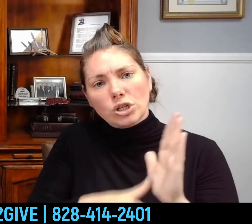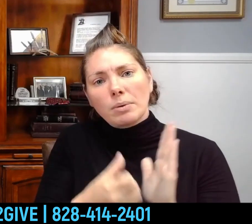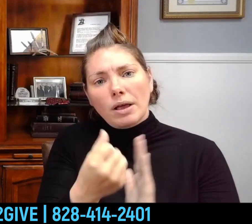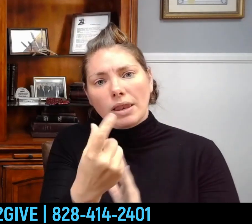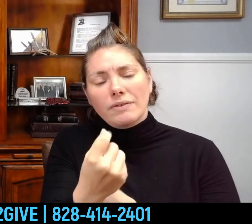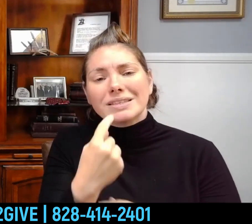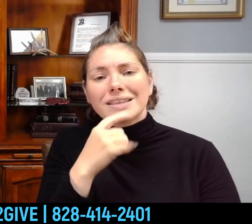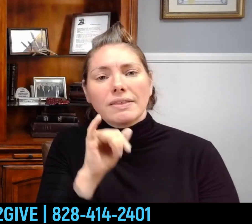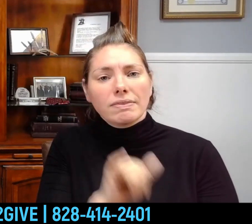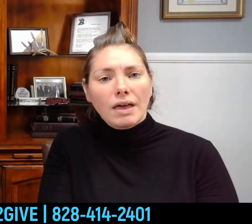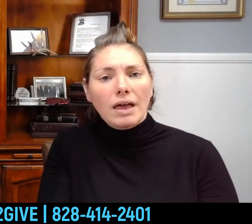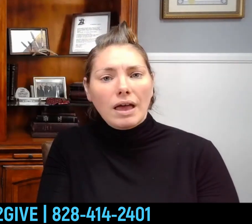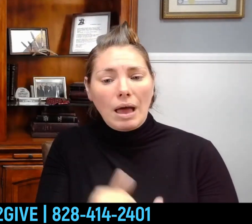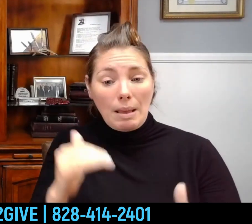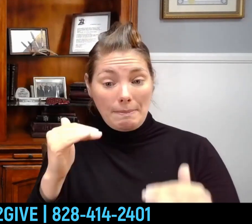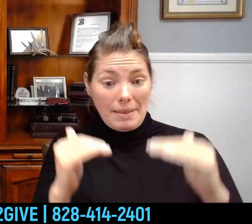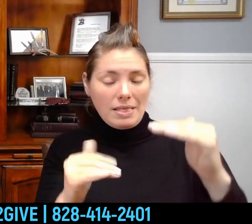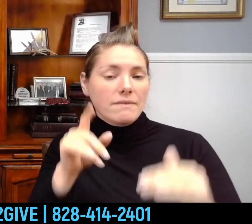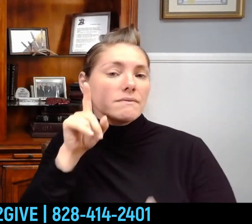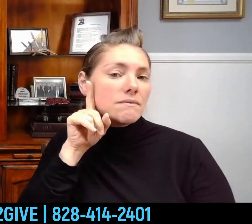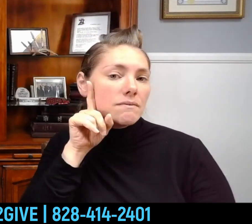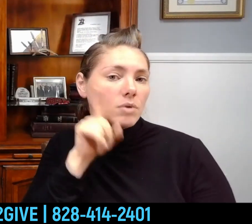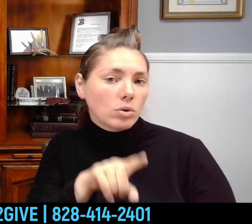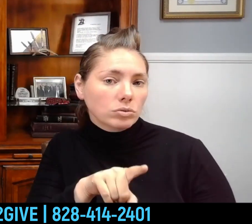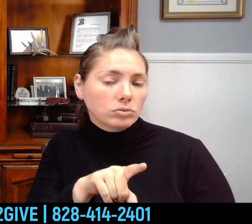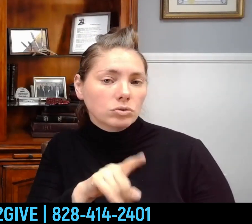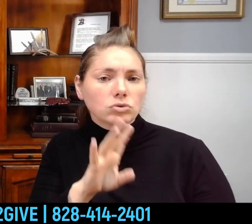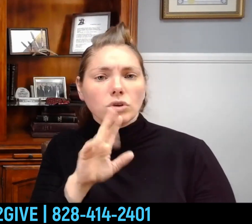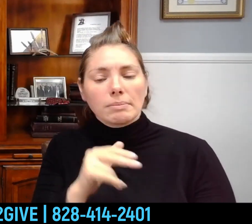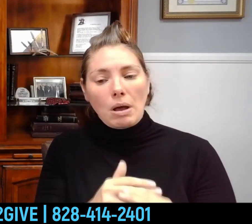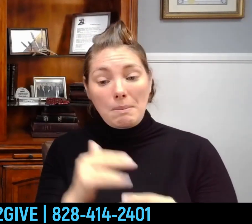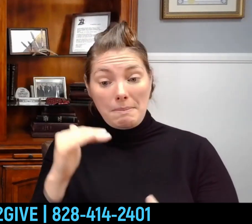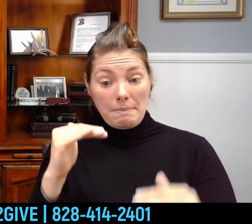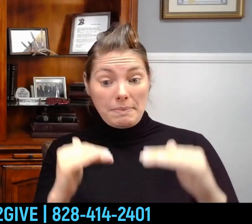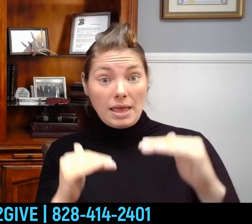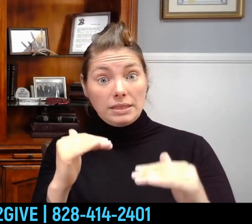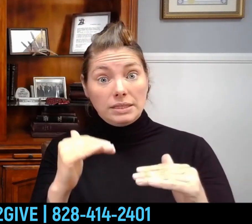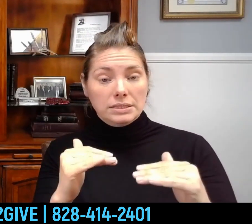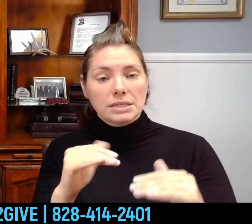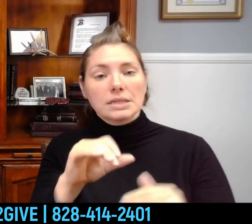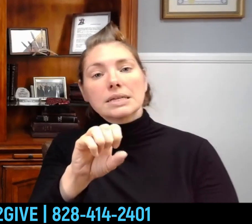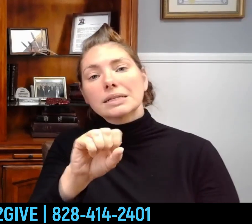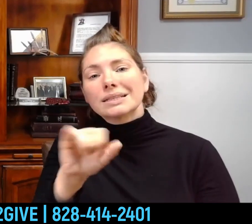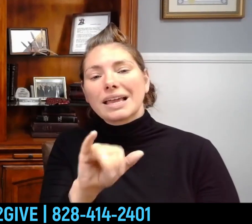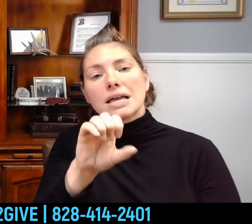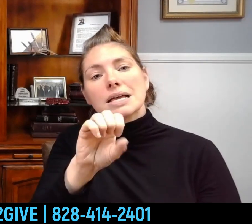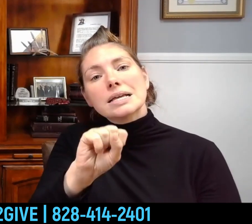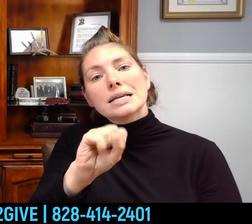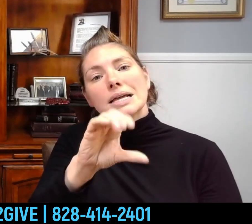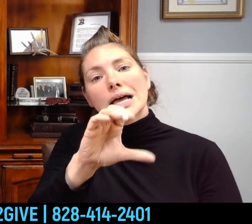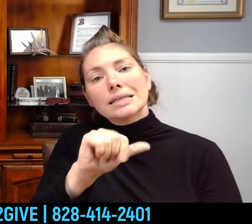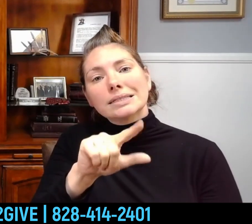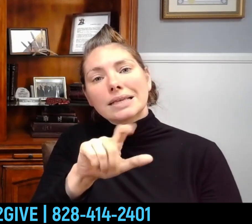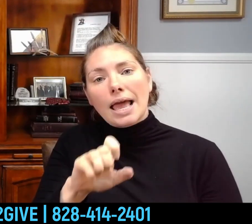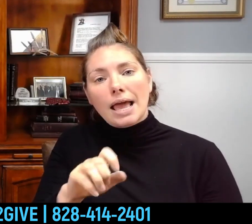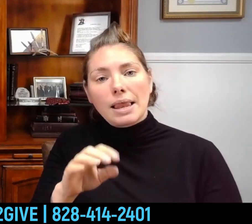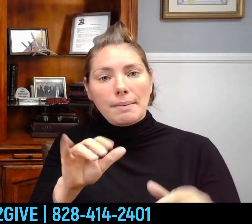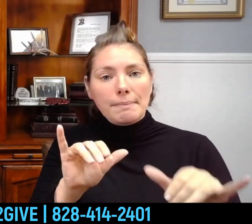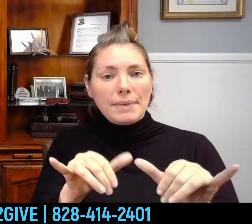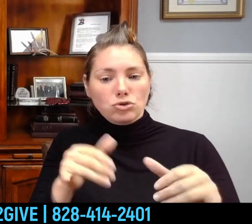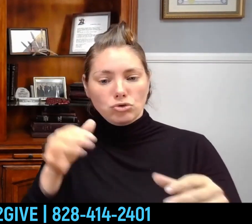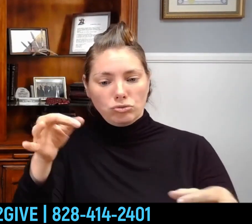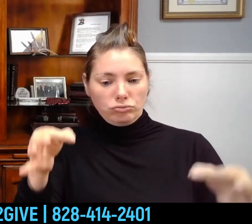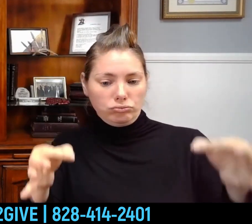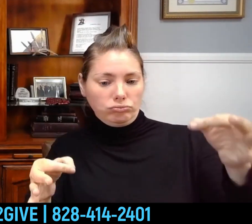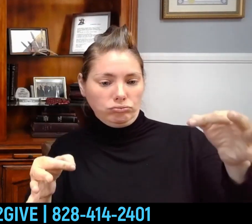says a false balance. When we're talking about balance, we're talking about scales, a way of measuring. And